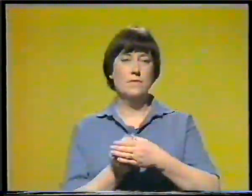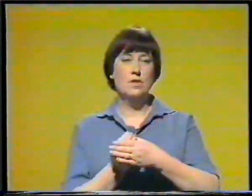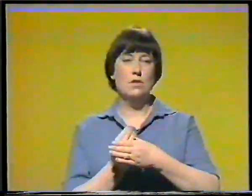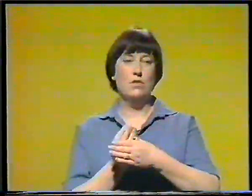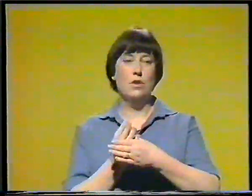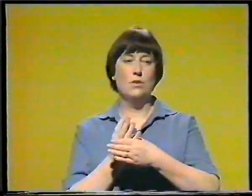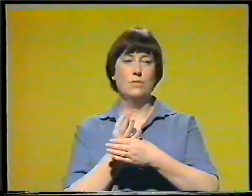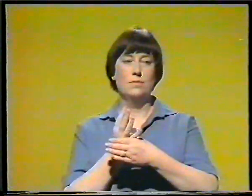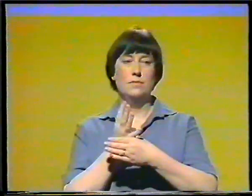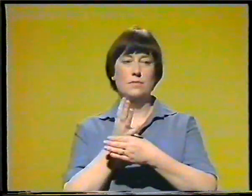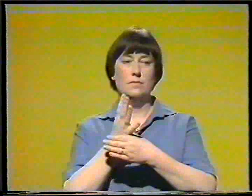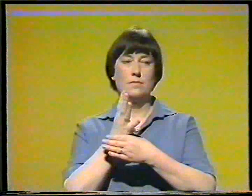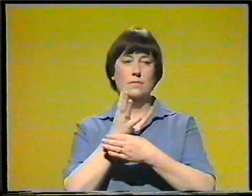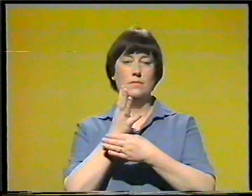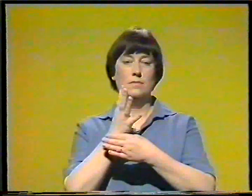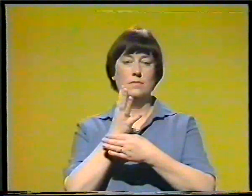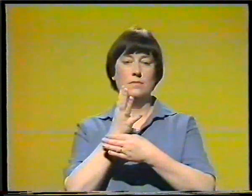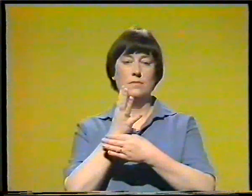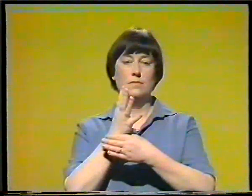To grow.